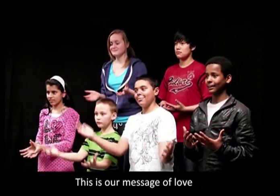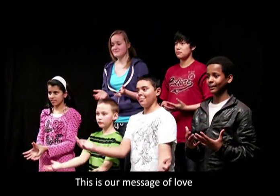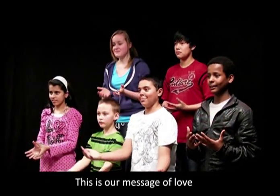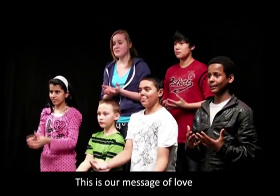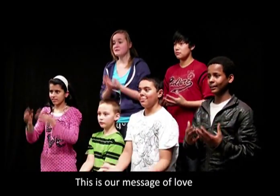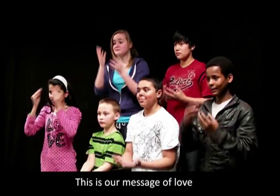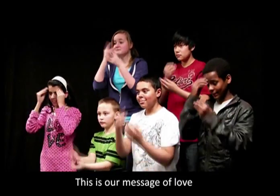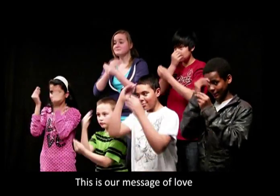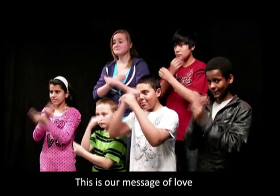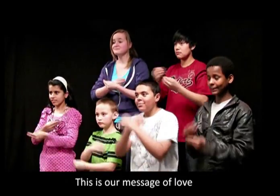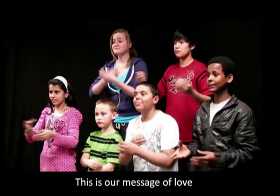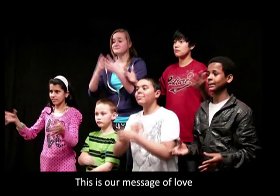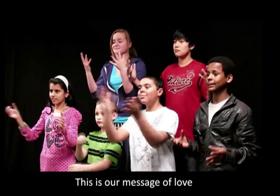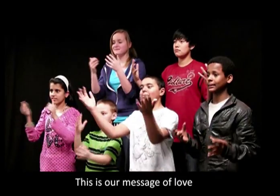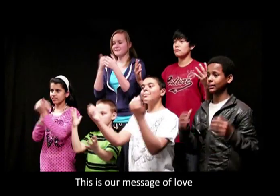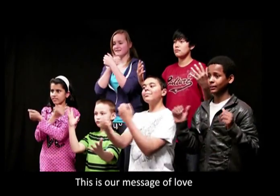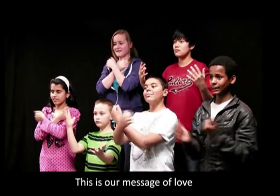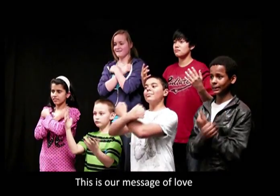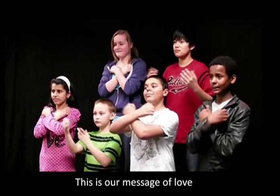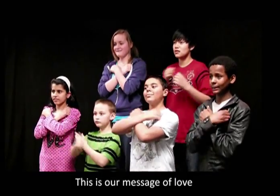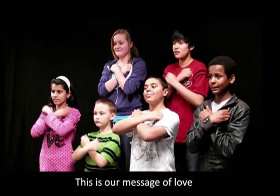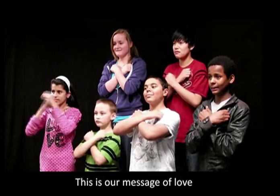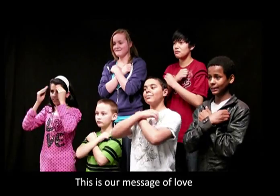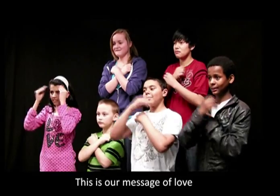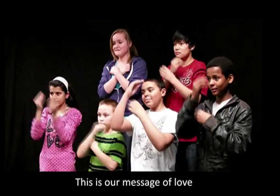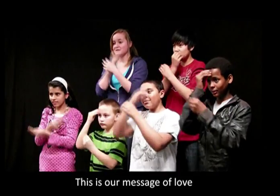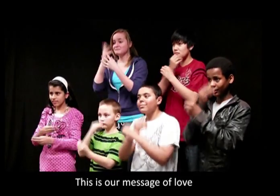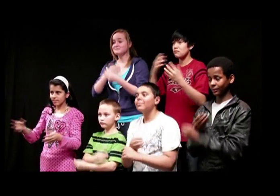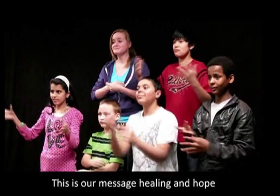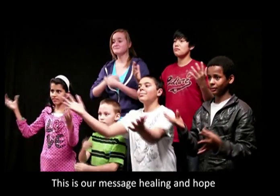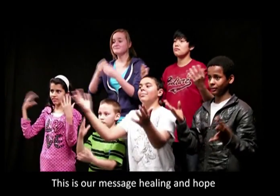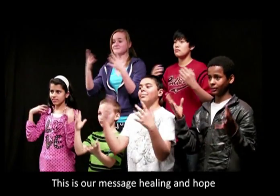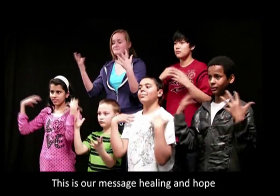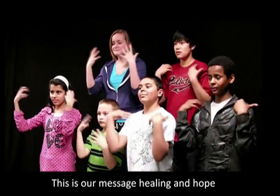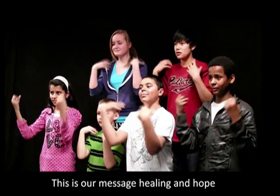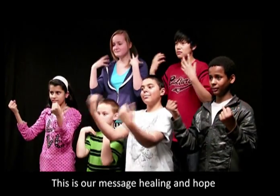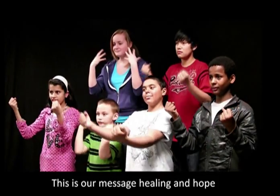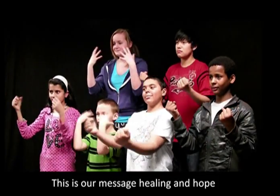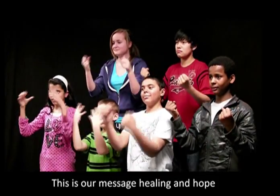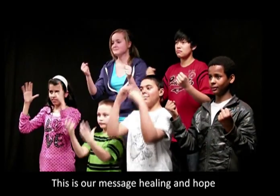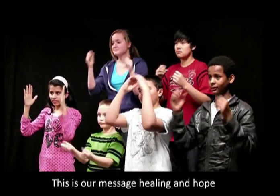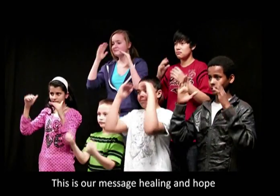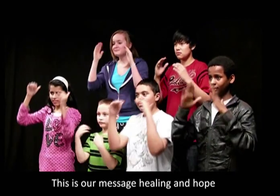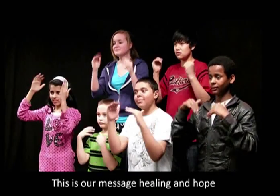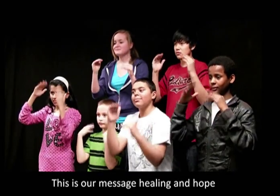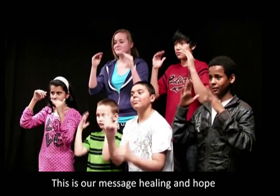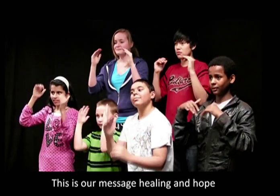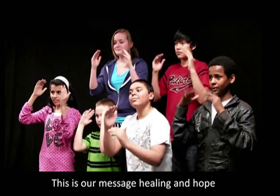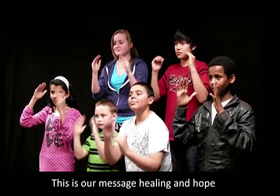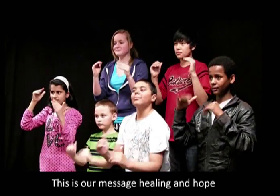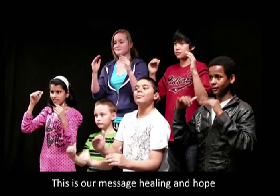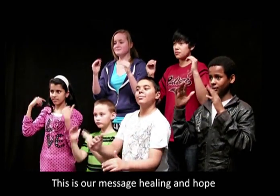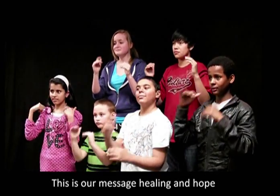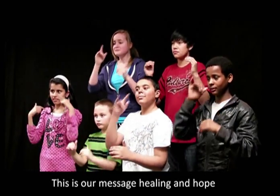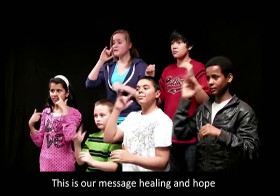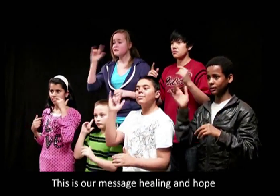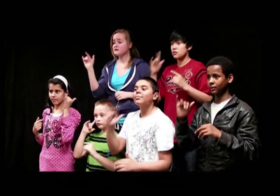This is our message of love. This is our message of healing and